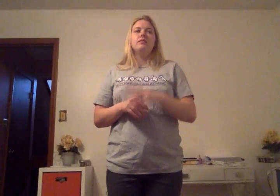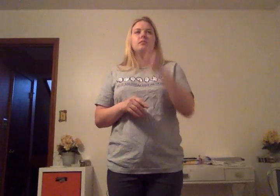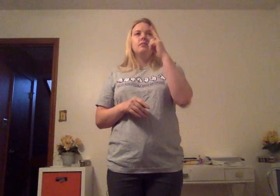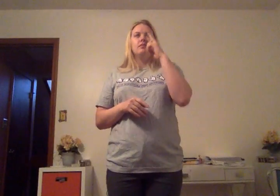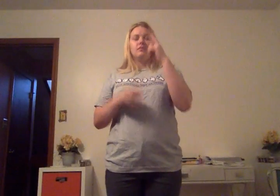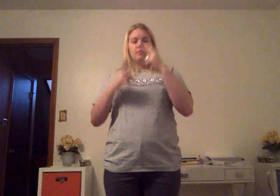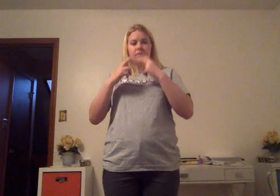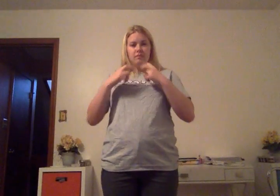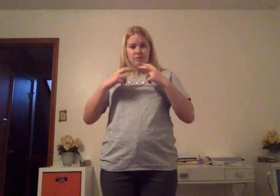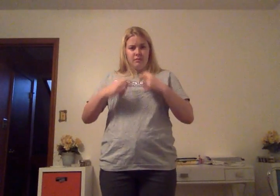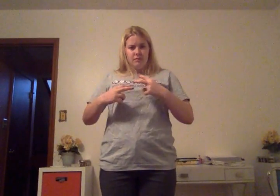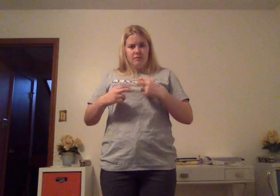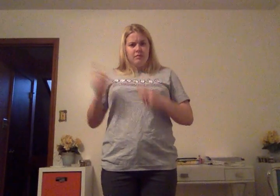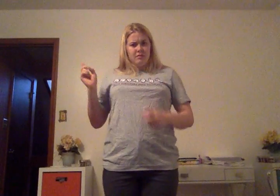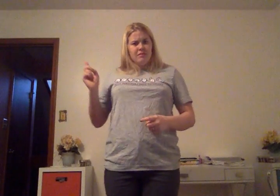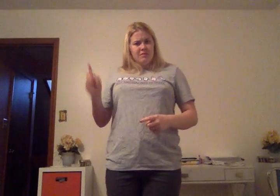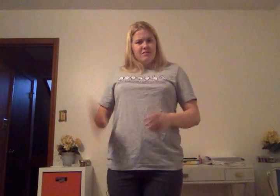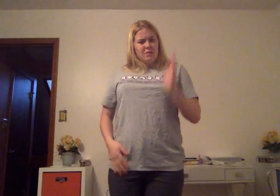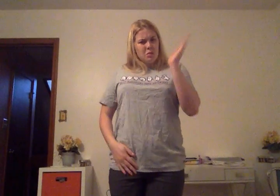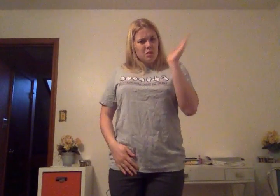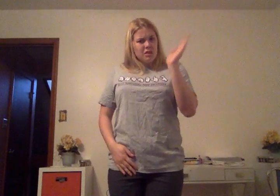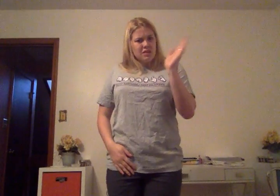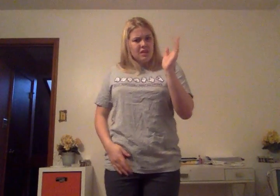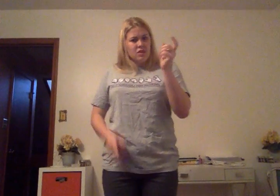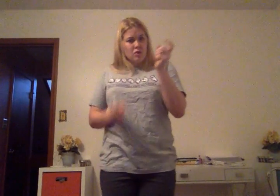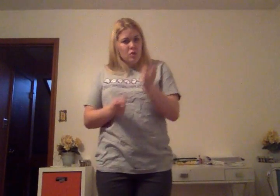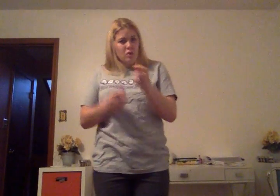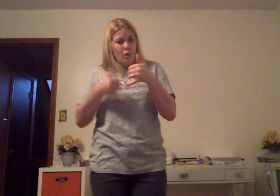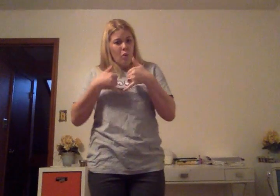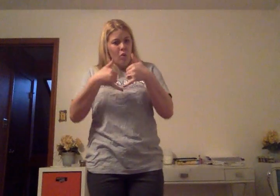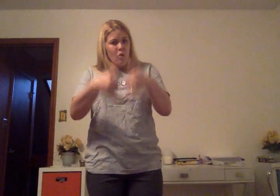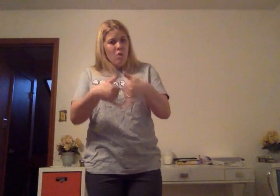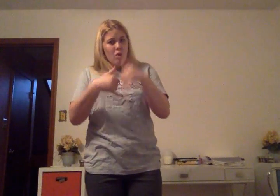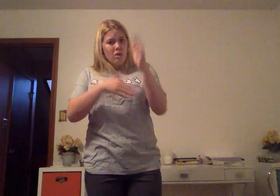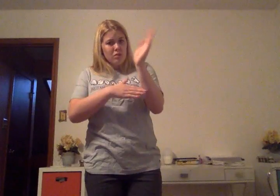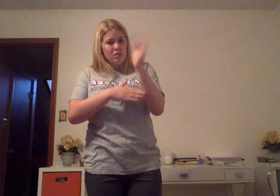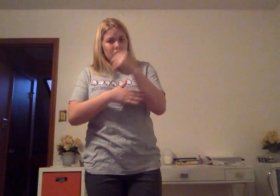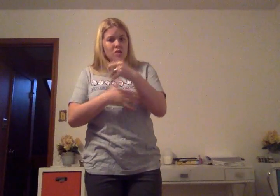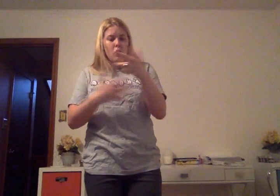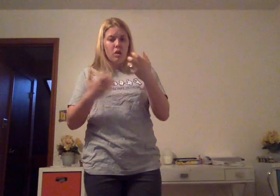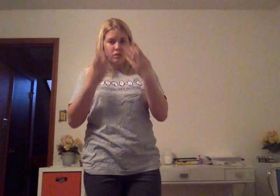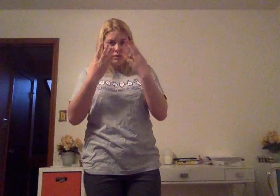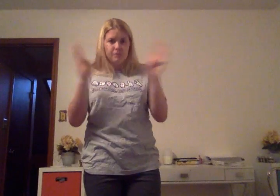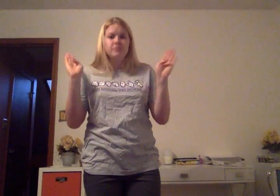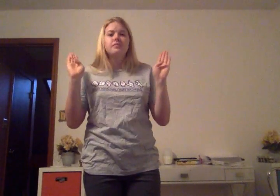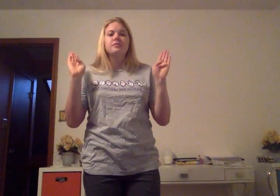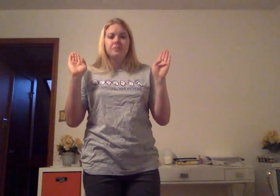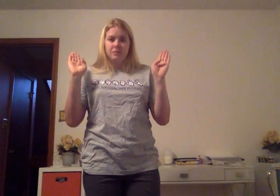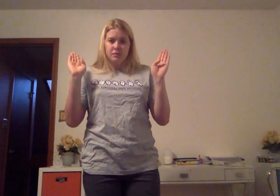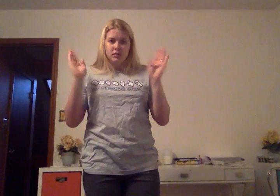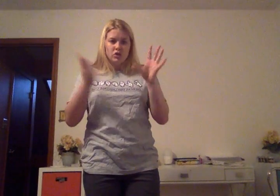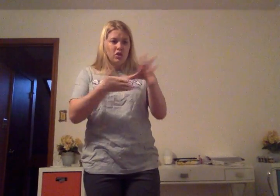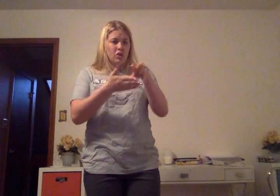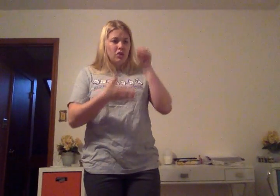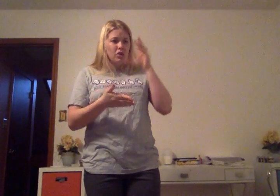very candid. I mean, you saw the speech at the award show. She wants to be open and upfront about what she went through, what she learned, and how she